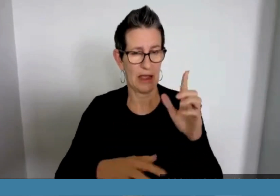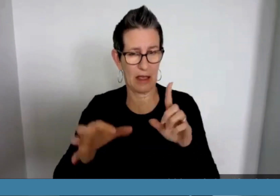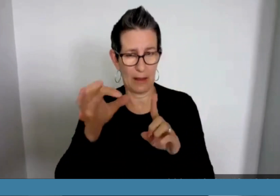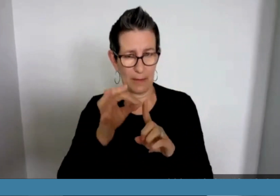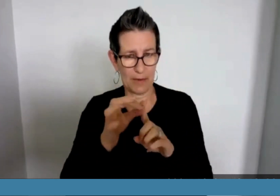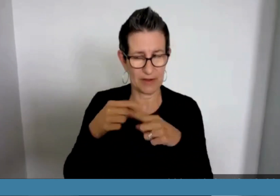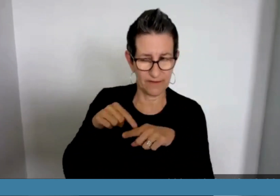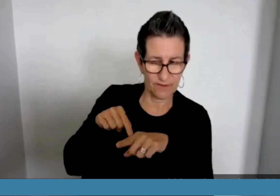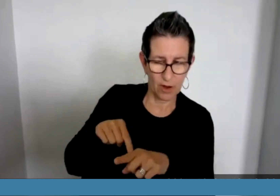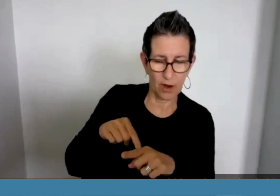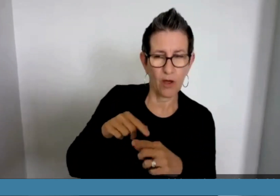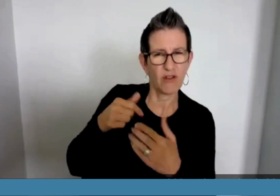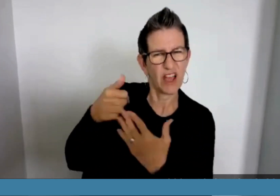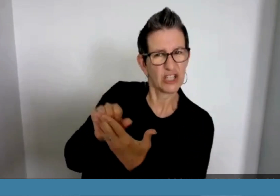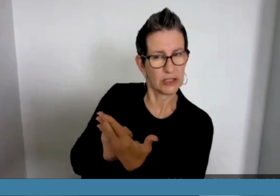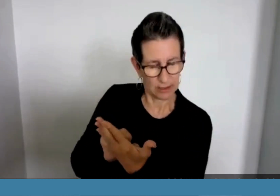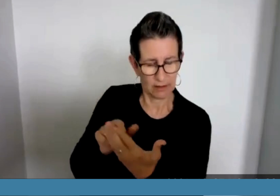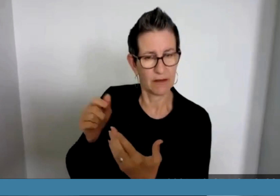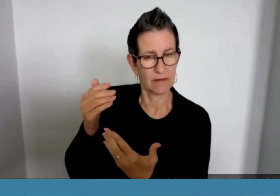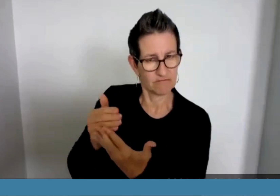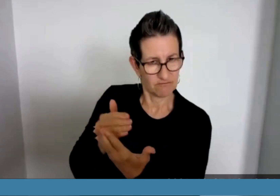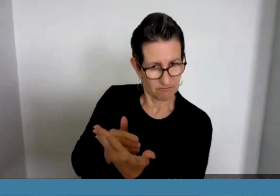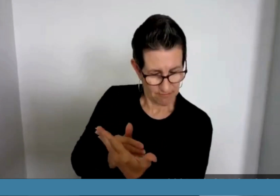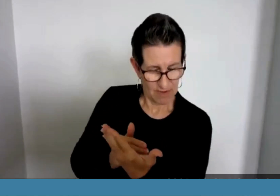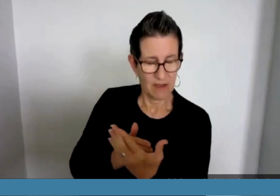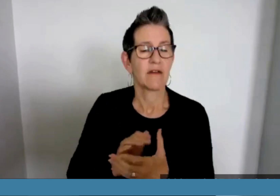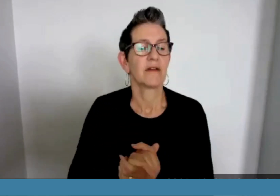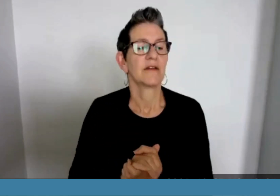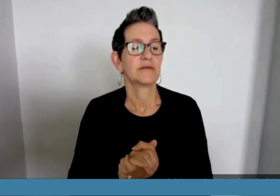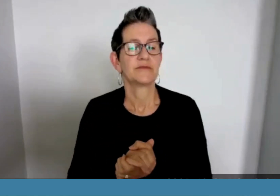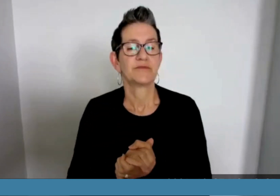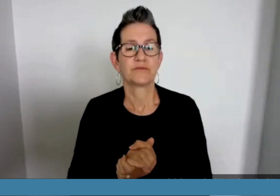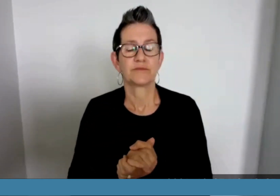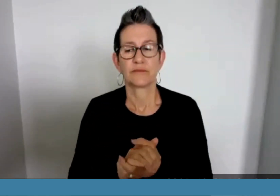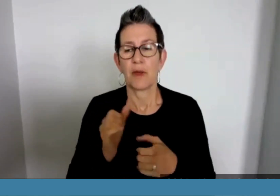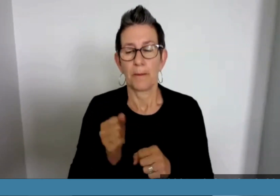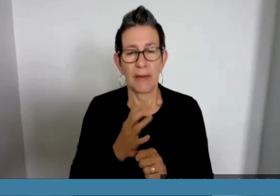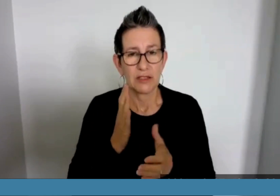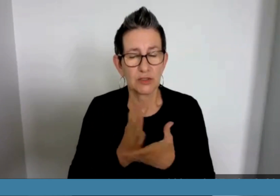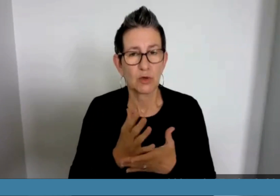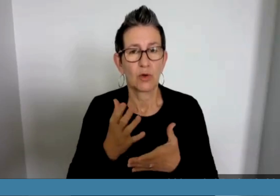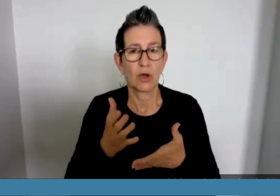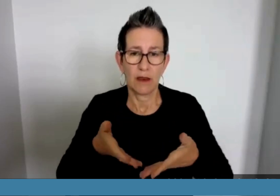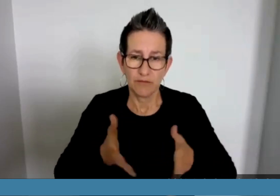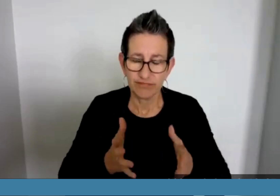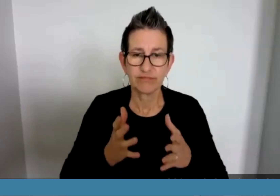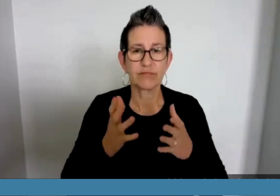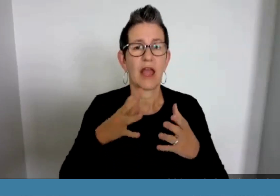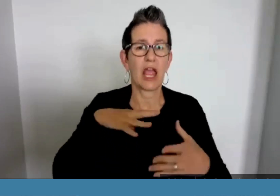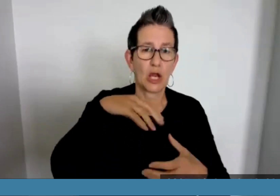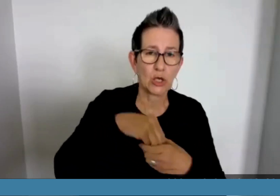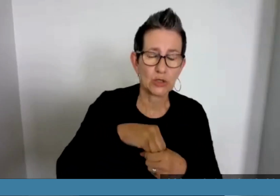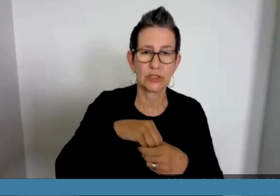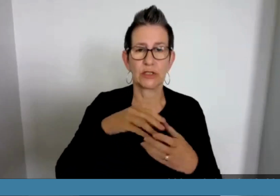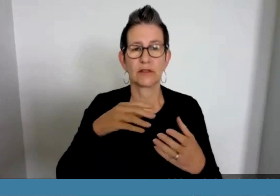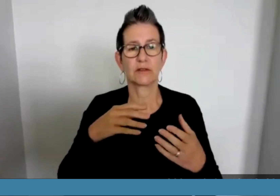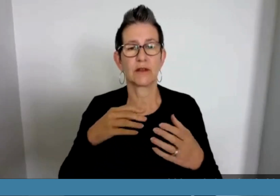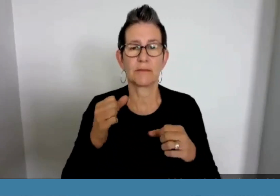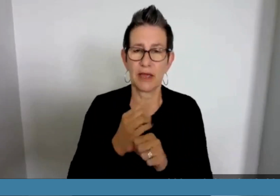agenda, by enabling inclusion and participation. So research should promote full